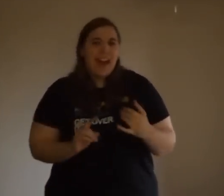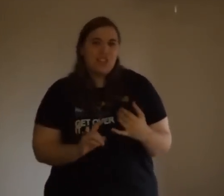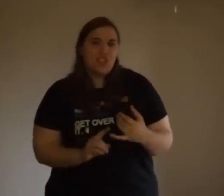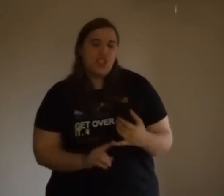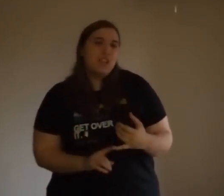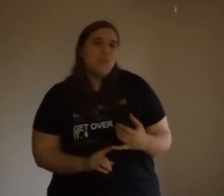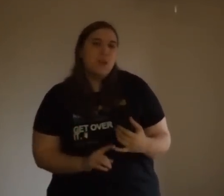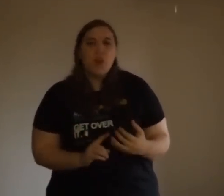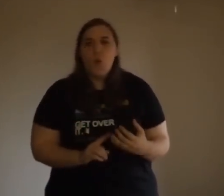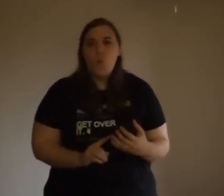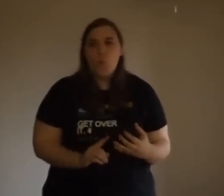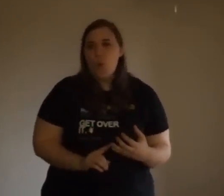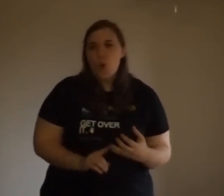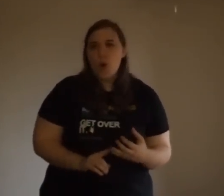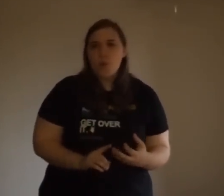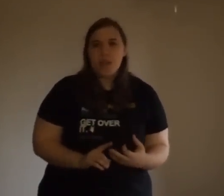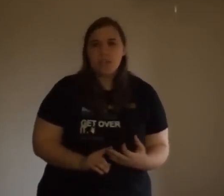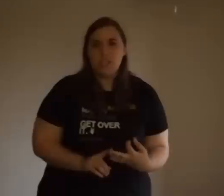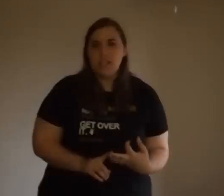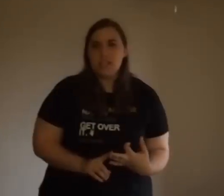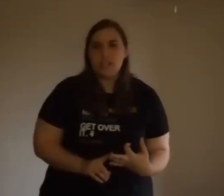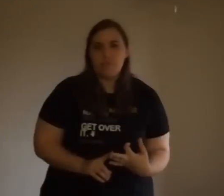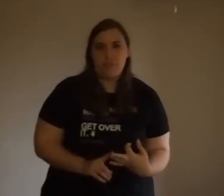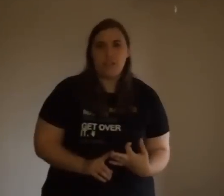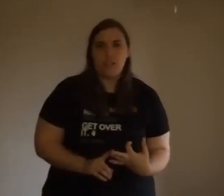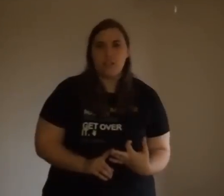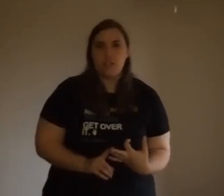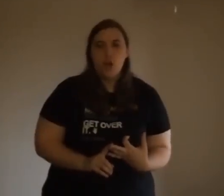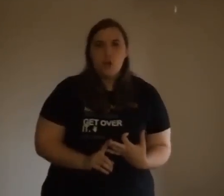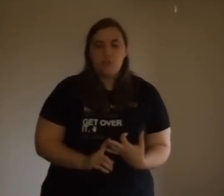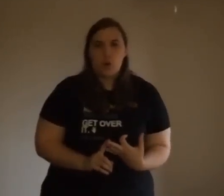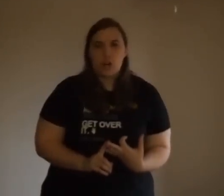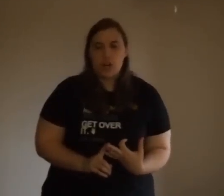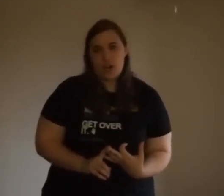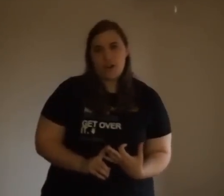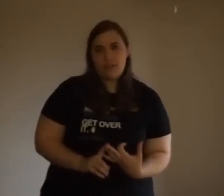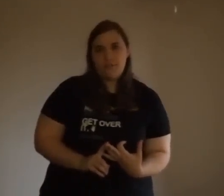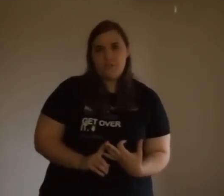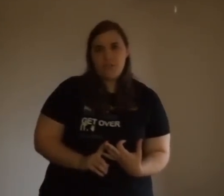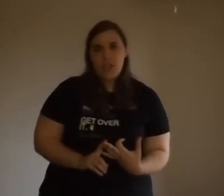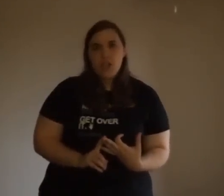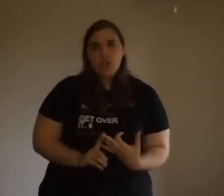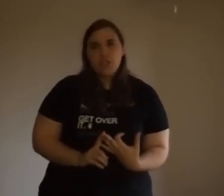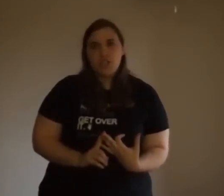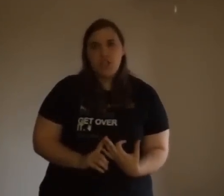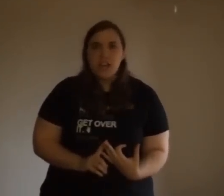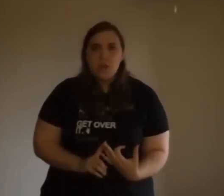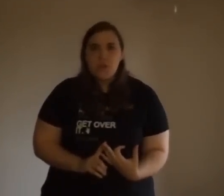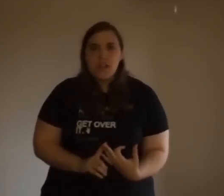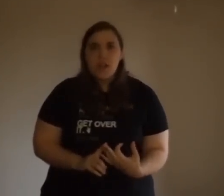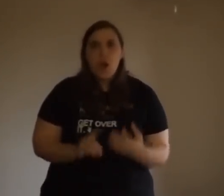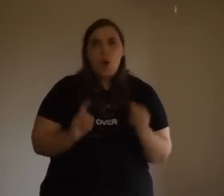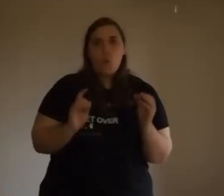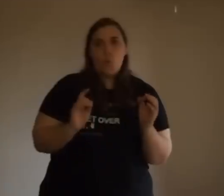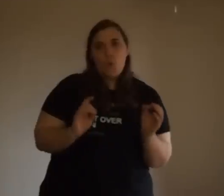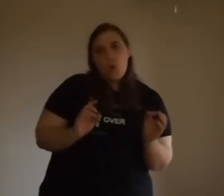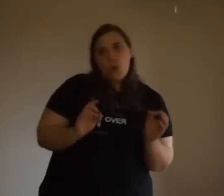has genuine, warm, decent feelings for Kirk. Genuine,